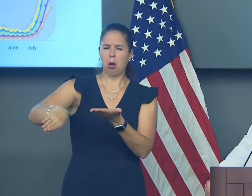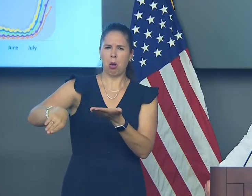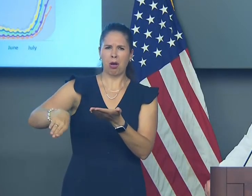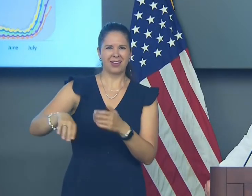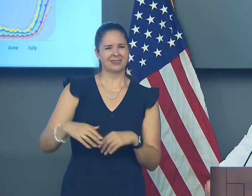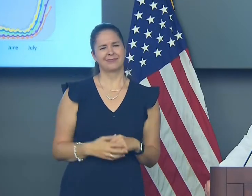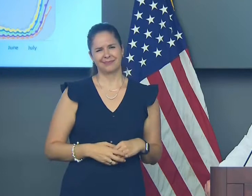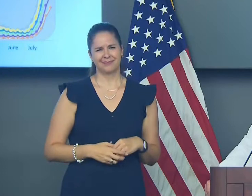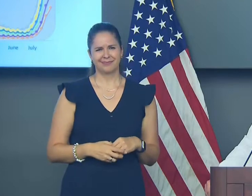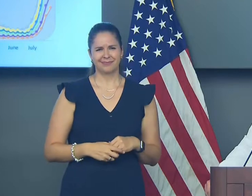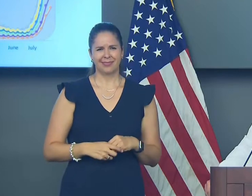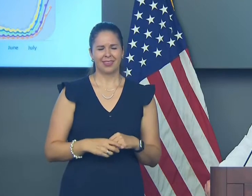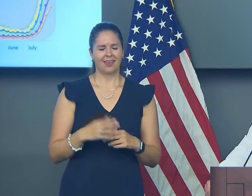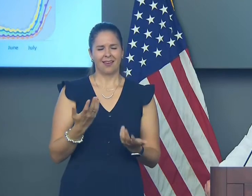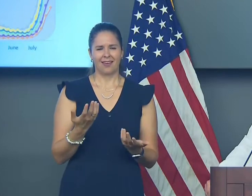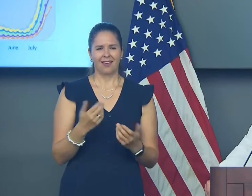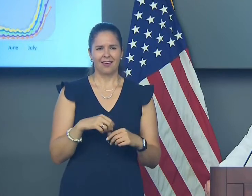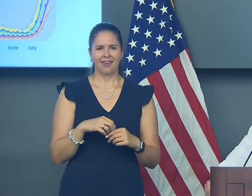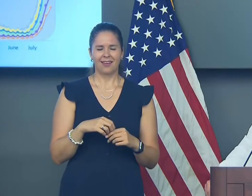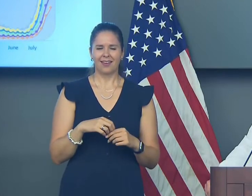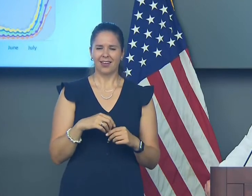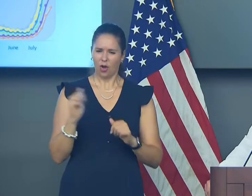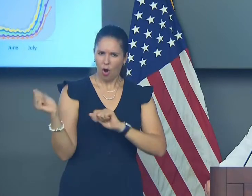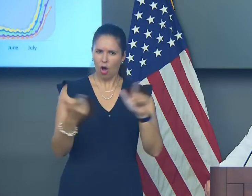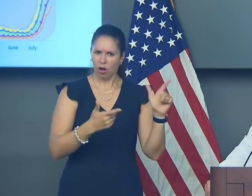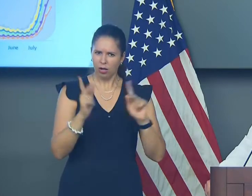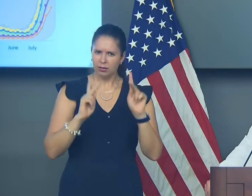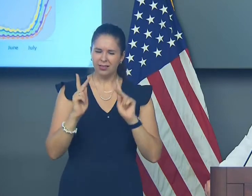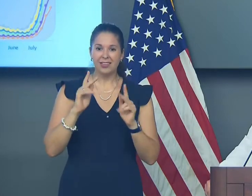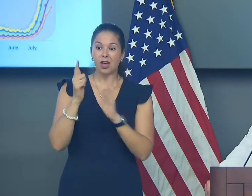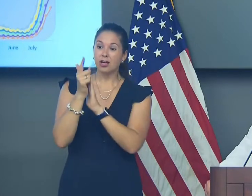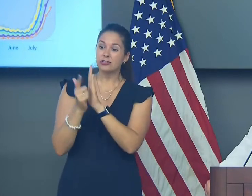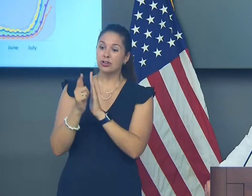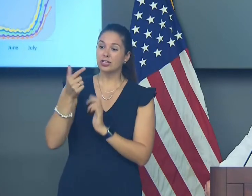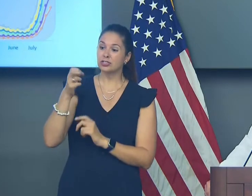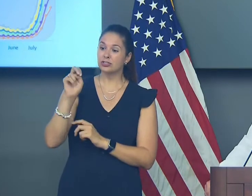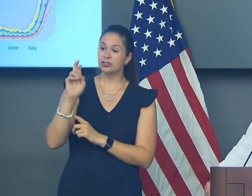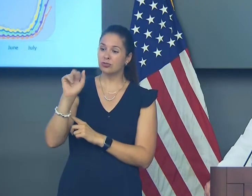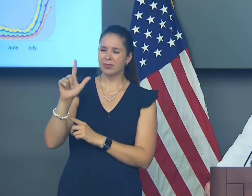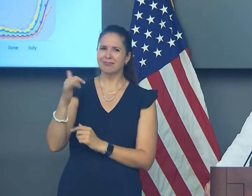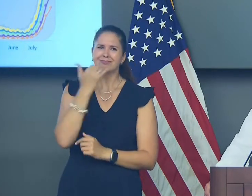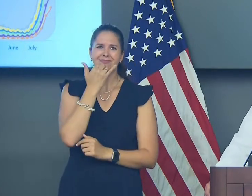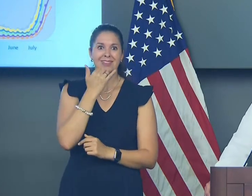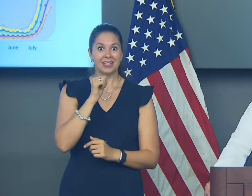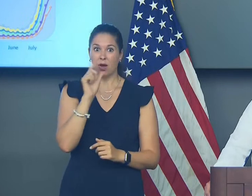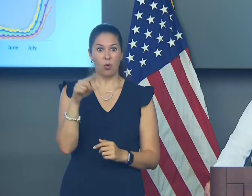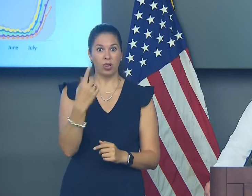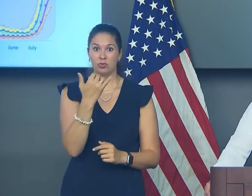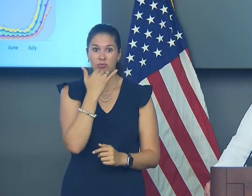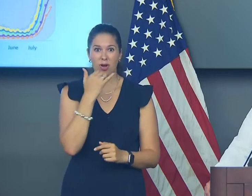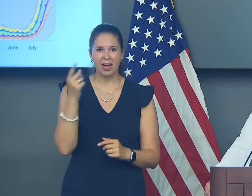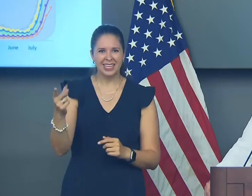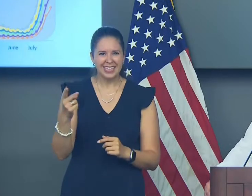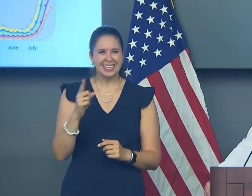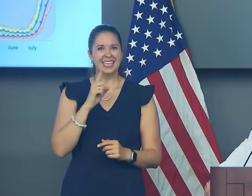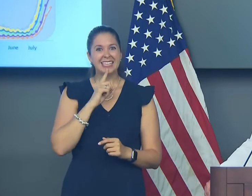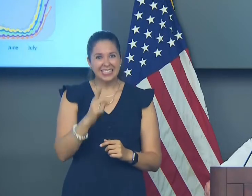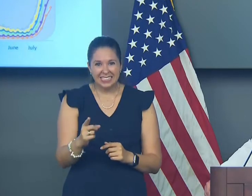parishes. So I think the Attorney General is just completely wrong. And not only is he wrong, he's going out of his